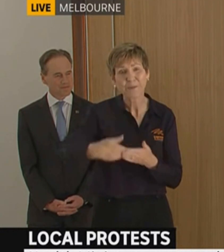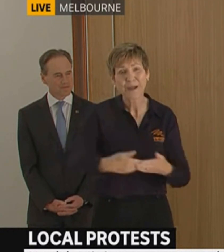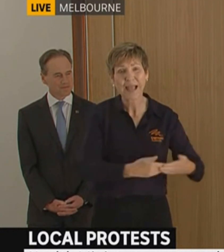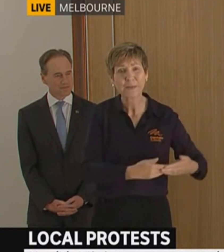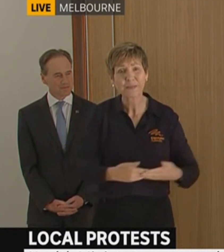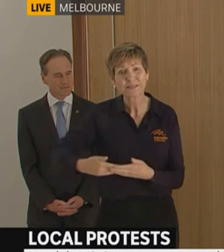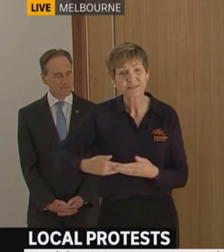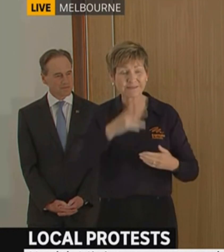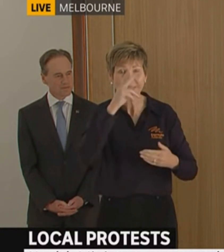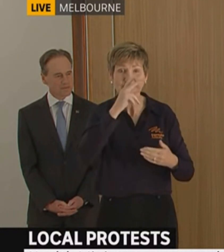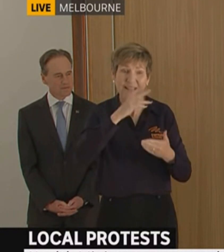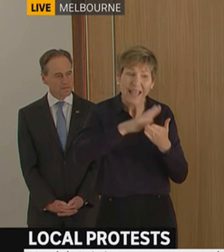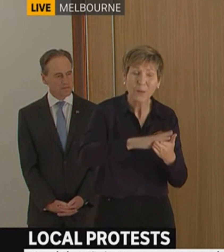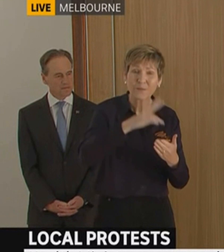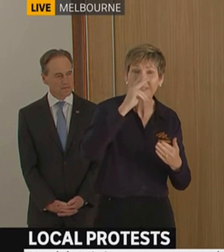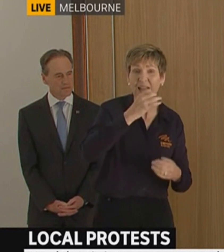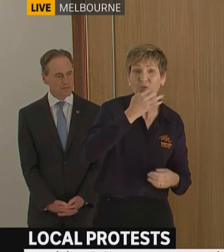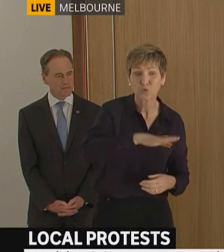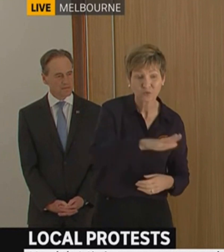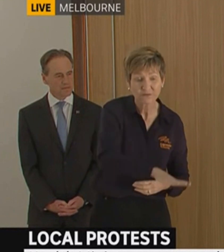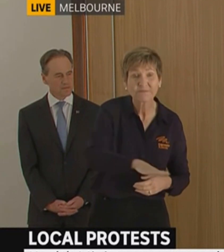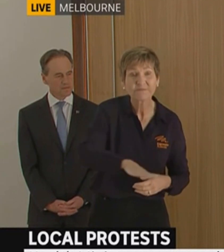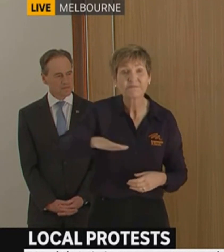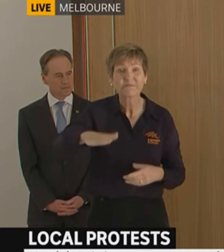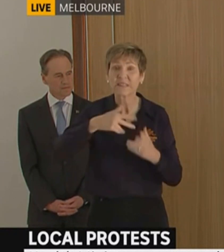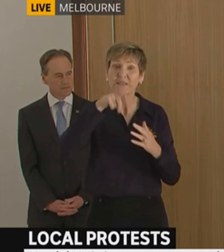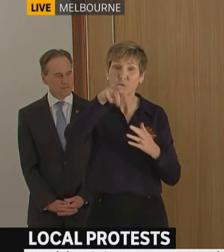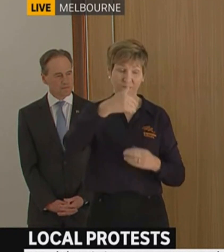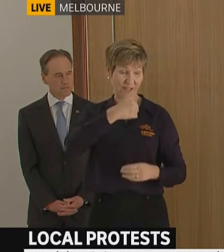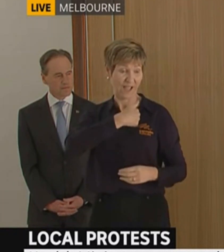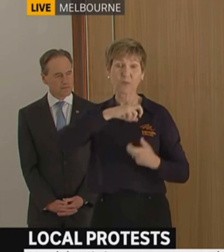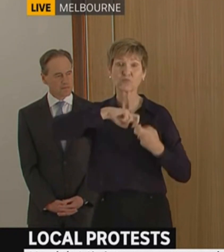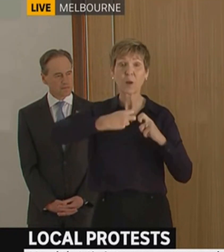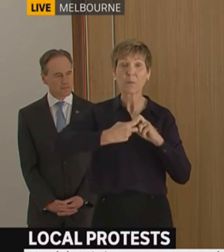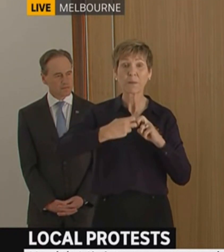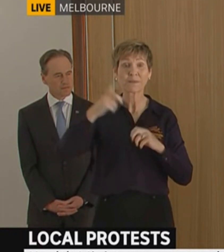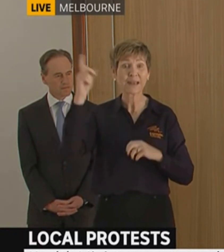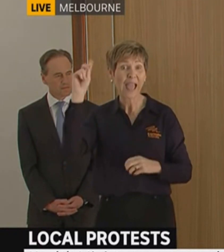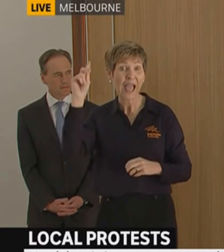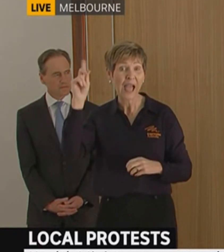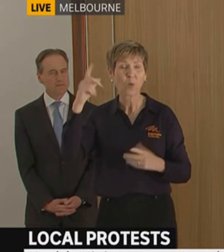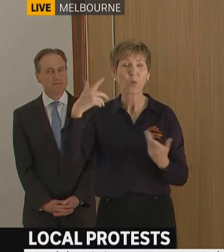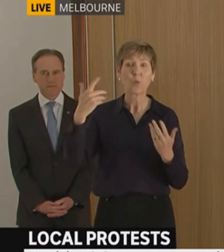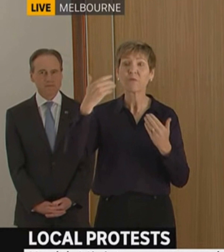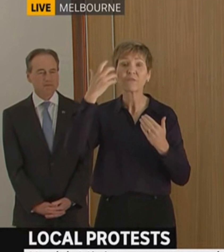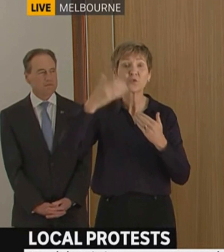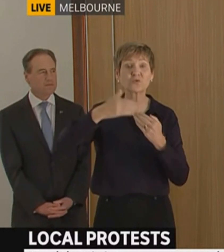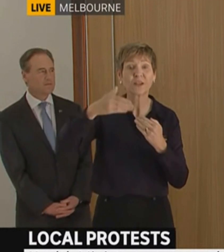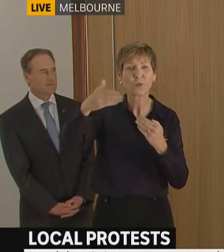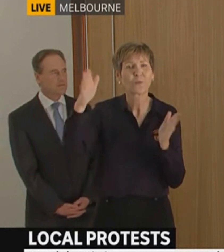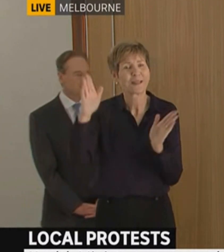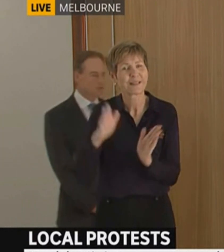but also help each and every Australian, whether they're living with heart disease today or tomorrow, for those Australians who are at risk of heart